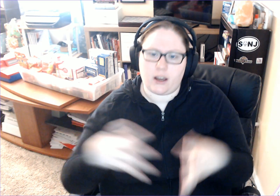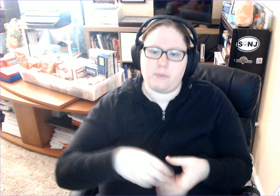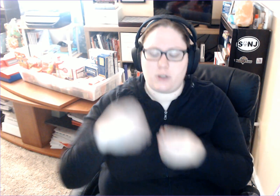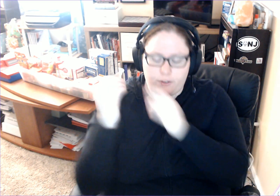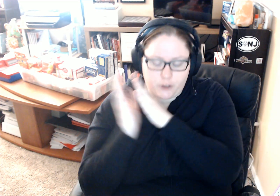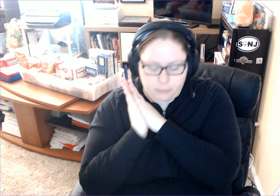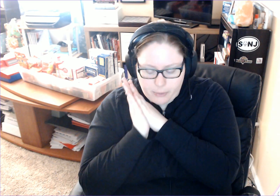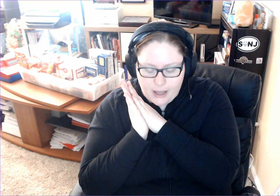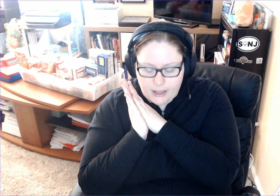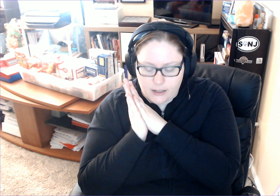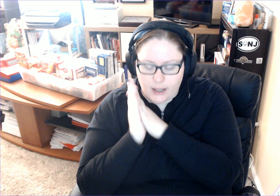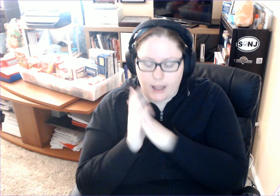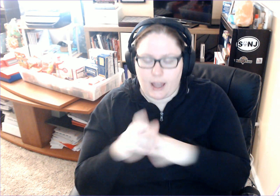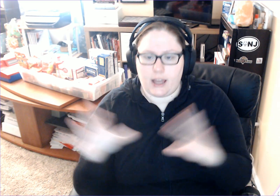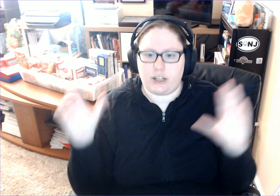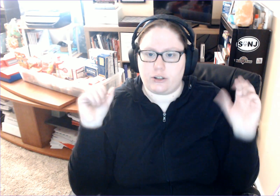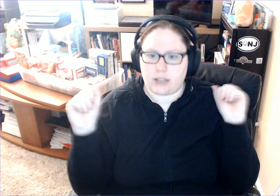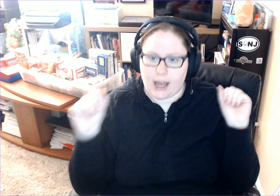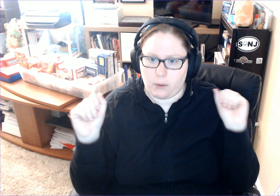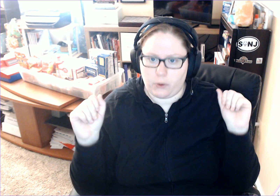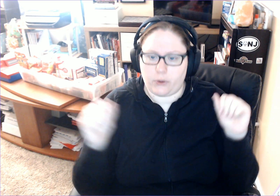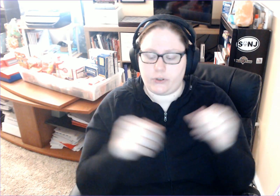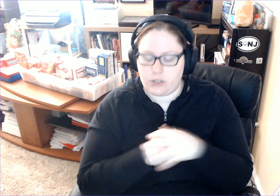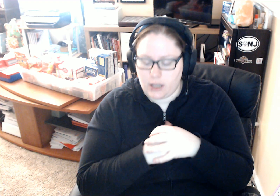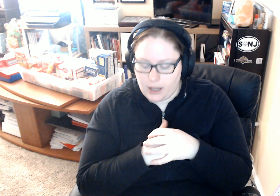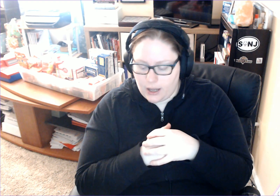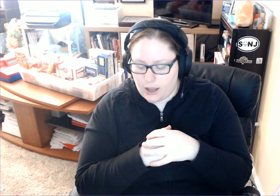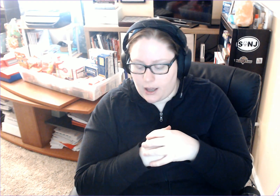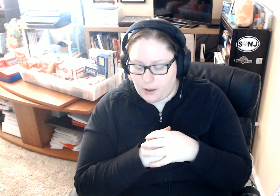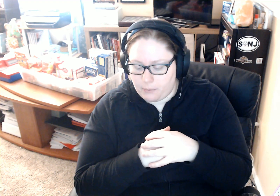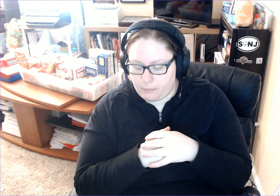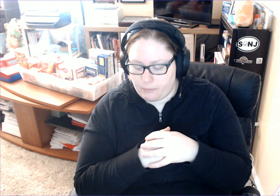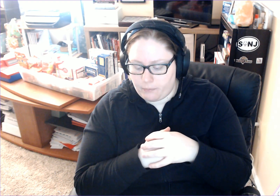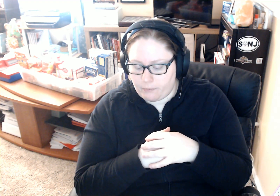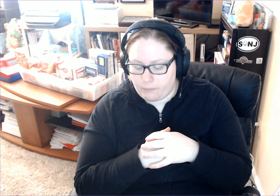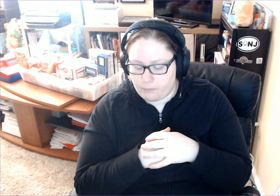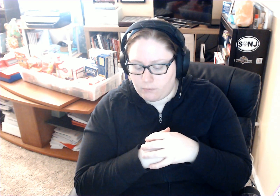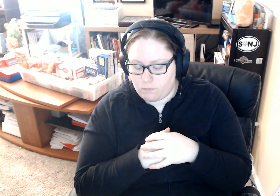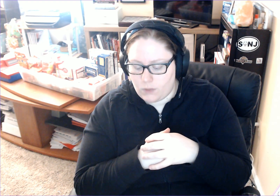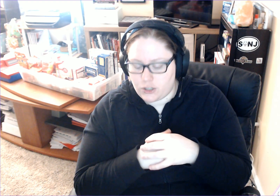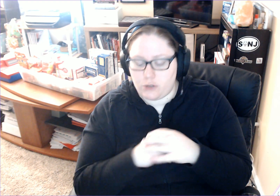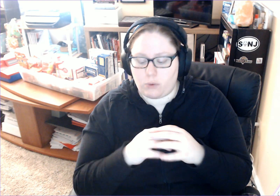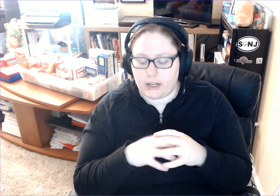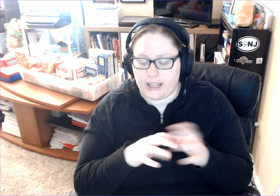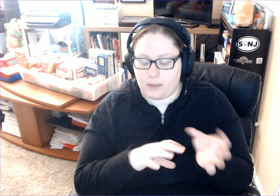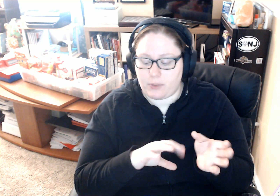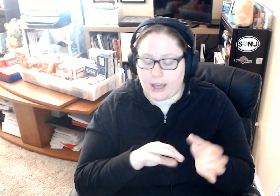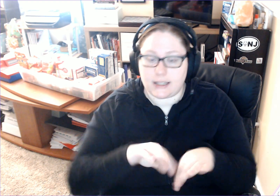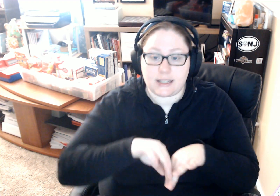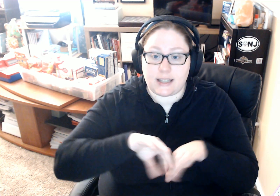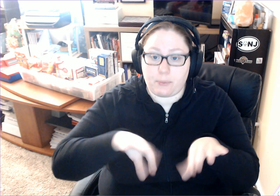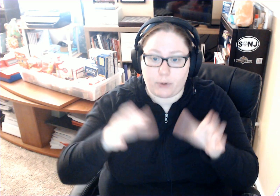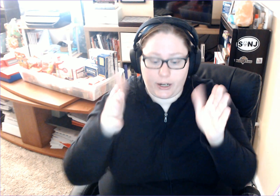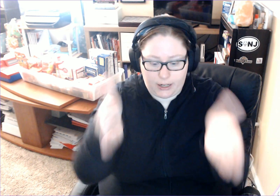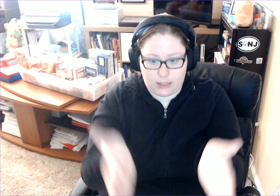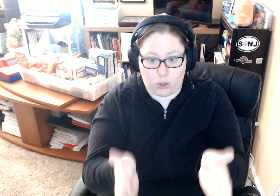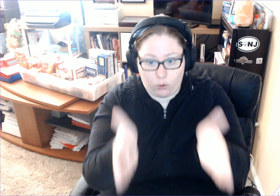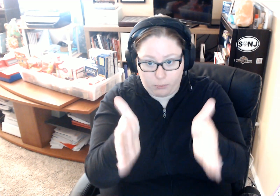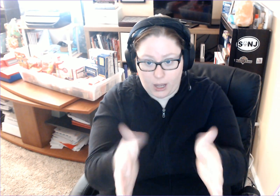your bed and your towels. Um, so you want to keep that separate in its own pile